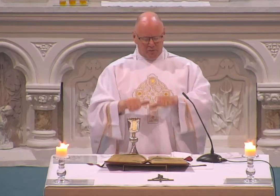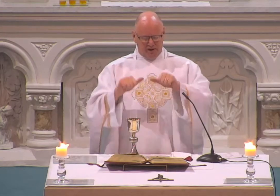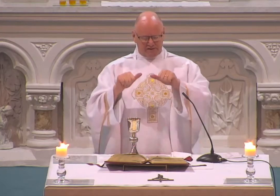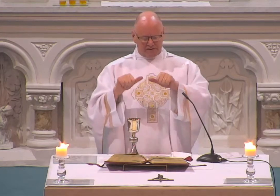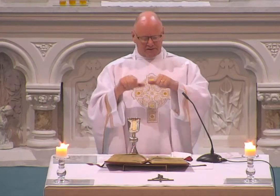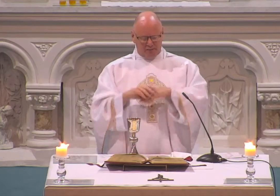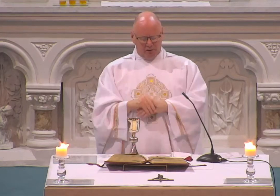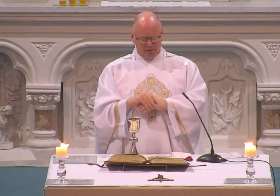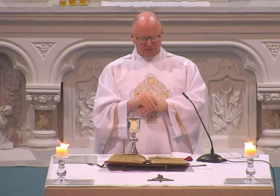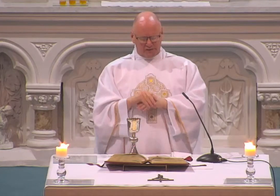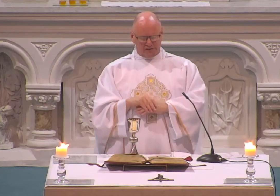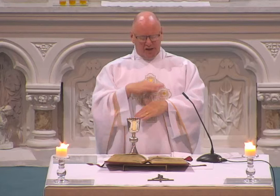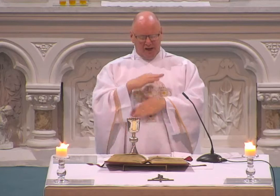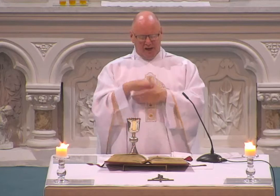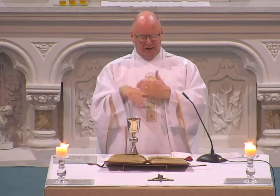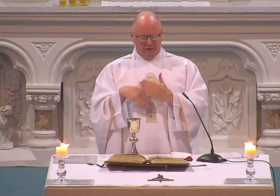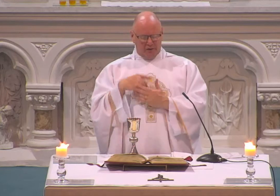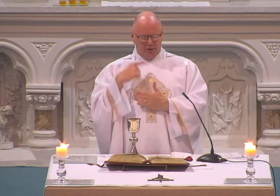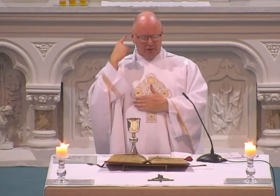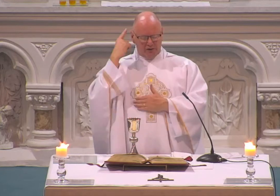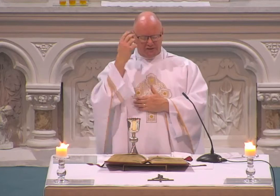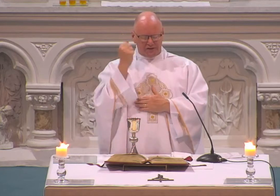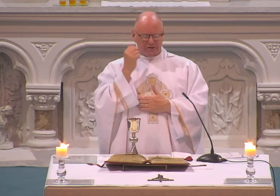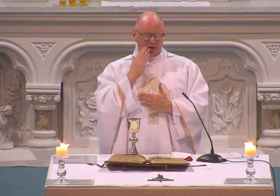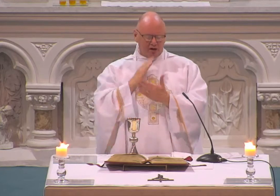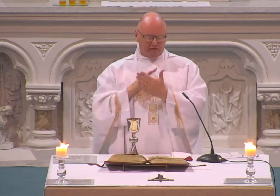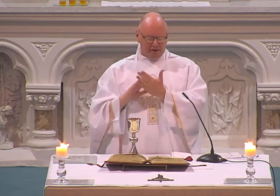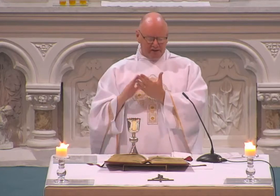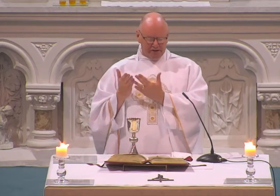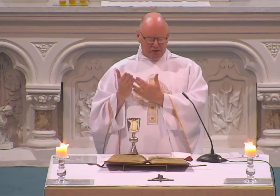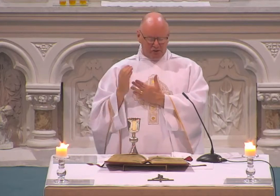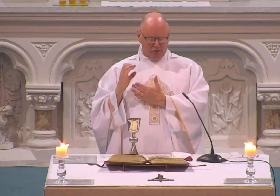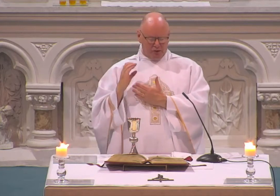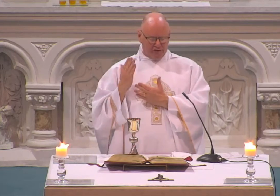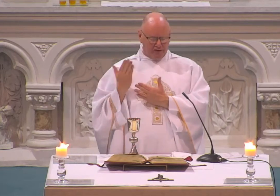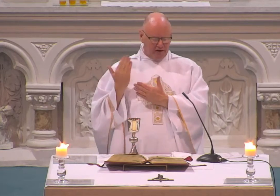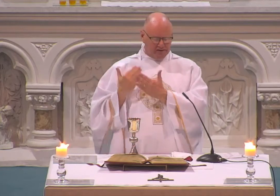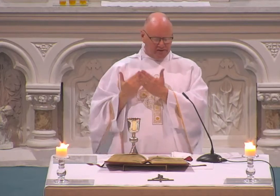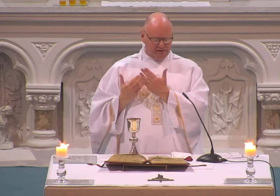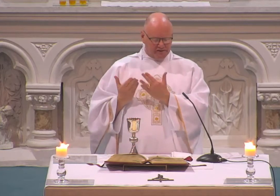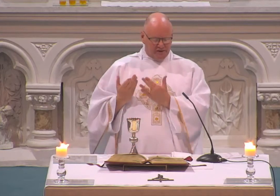Blessed Apostles, and all the saints who have pleased you throughout the ages,